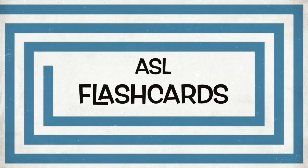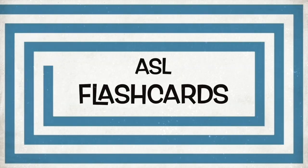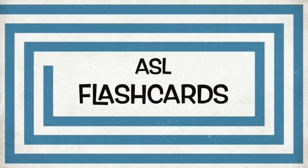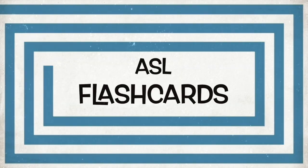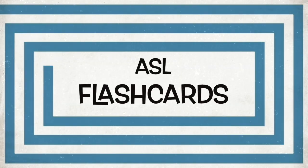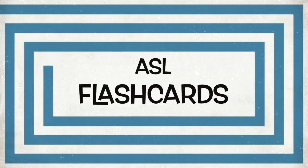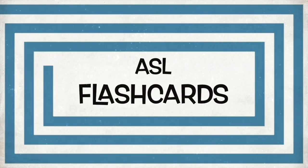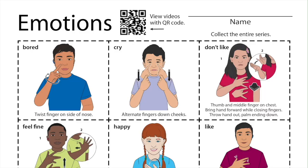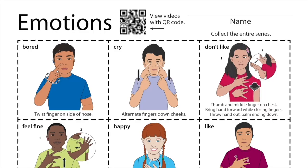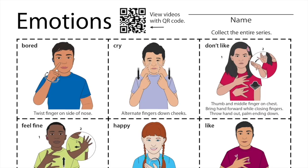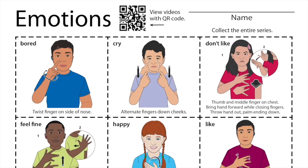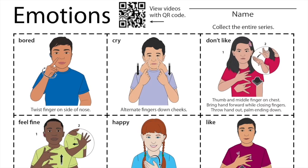so